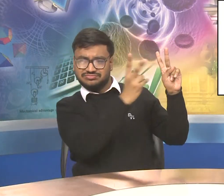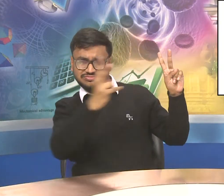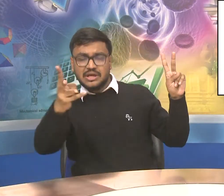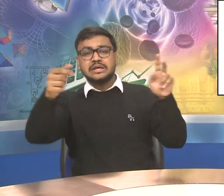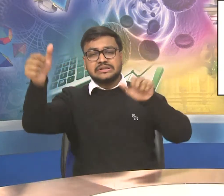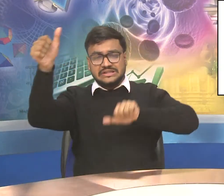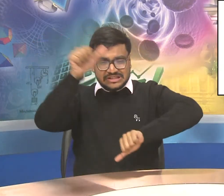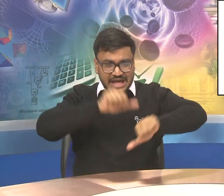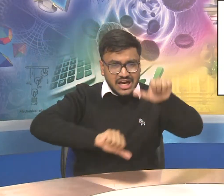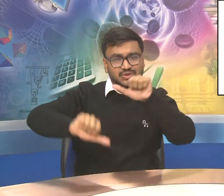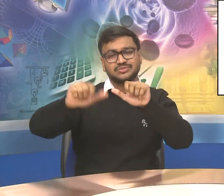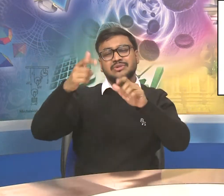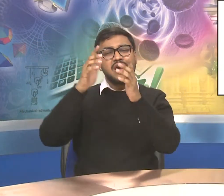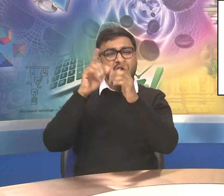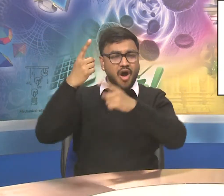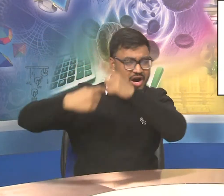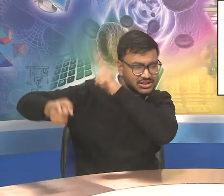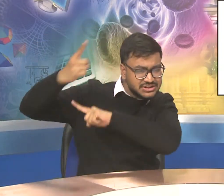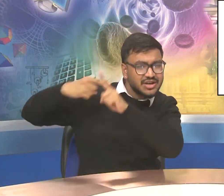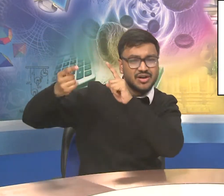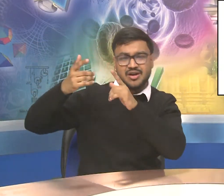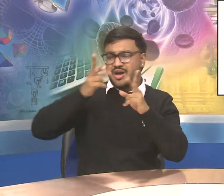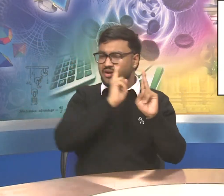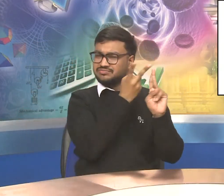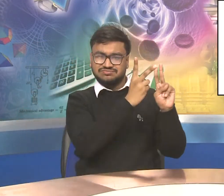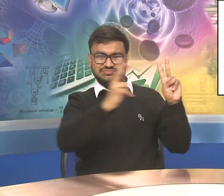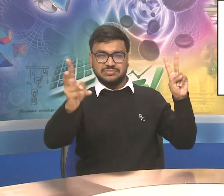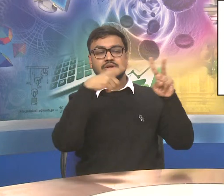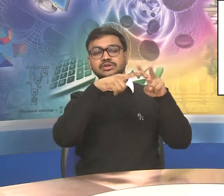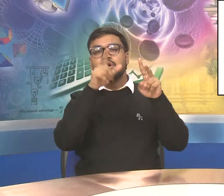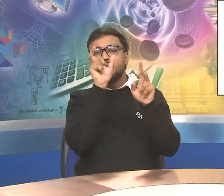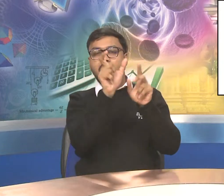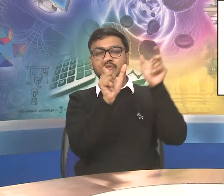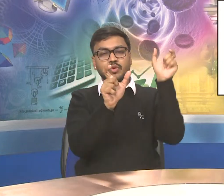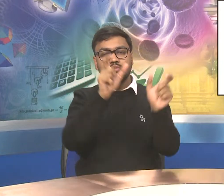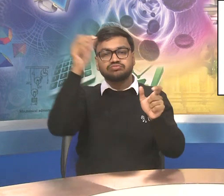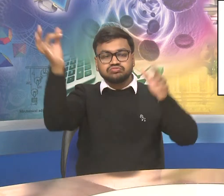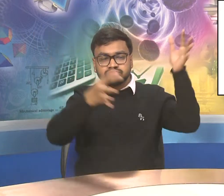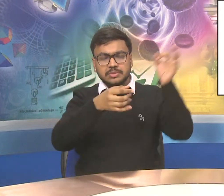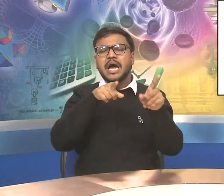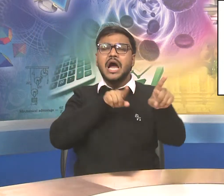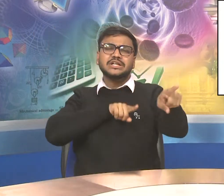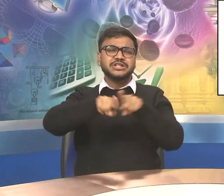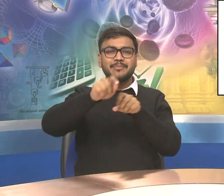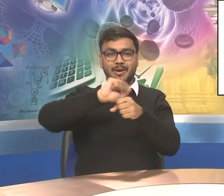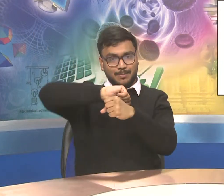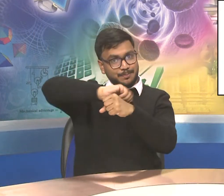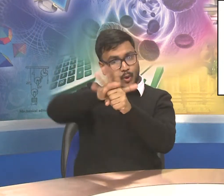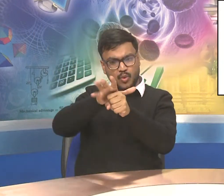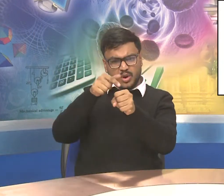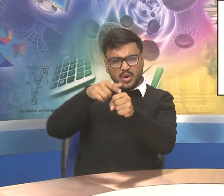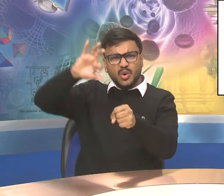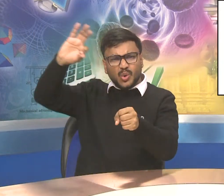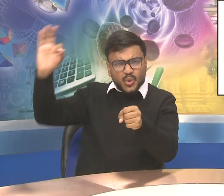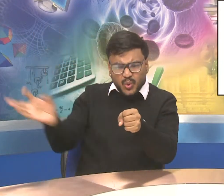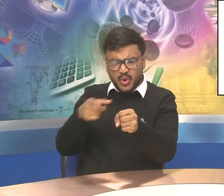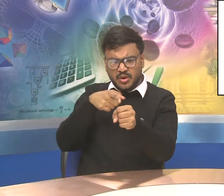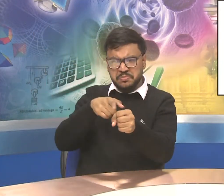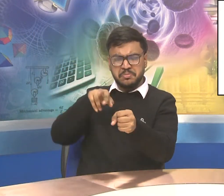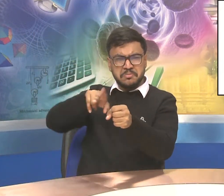They can be researched through online, through library books and etc. For example,